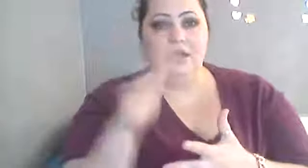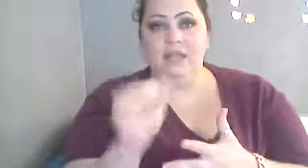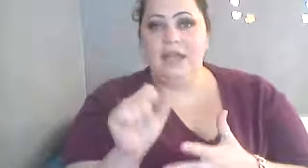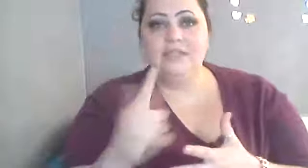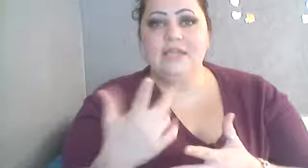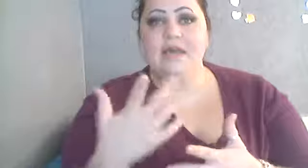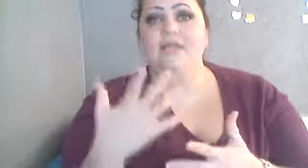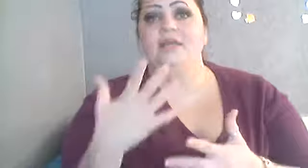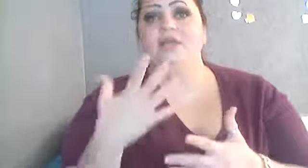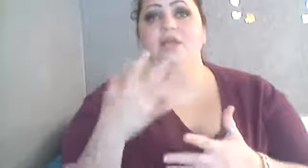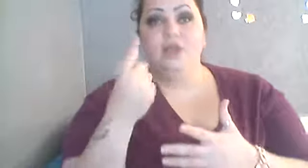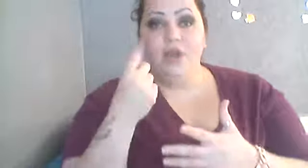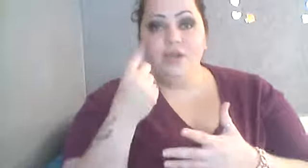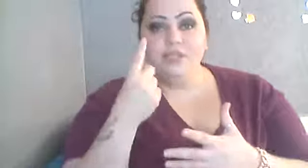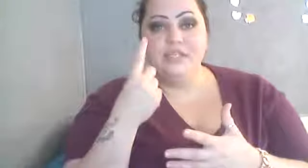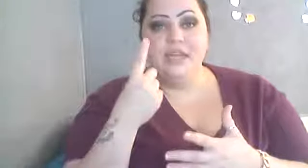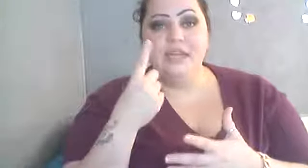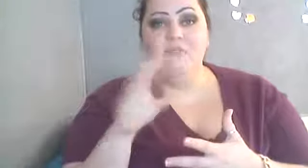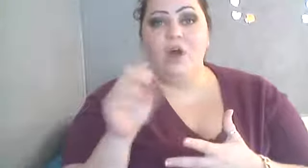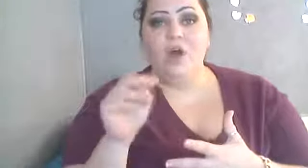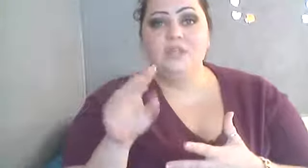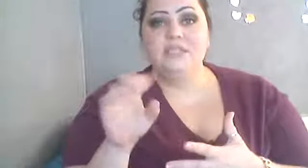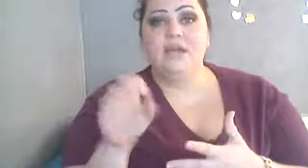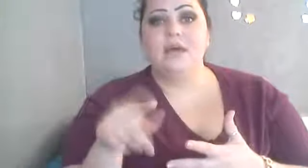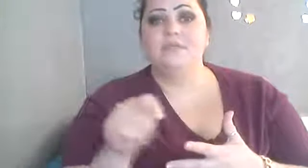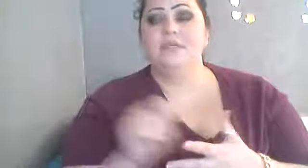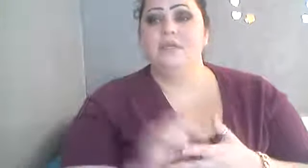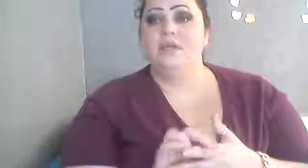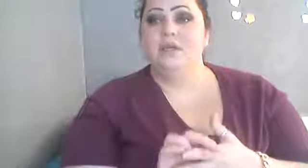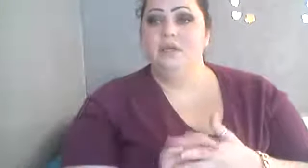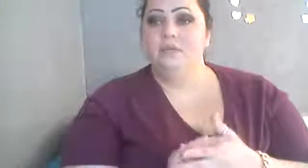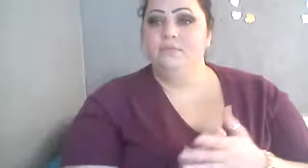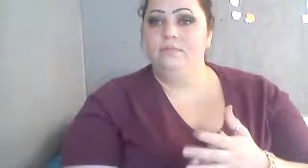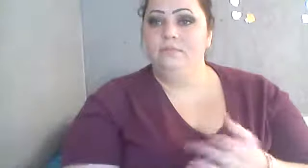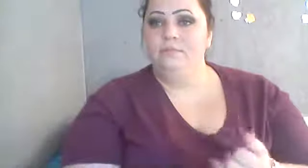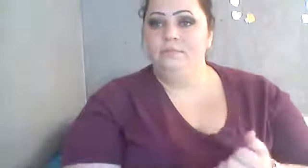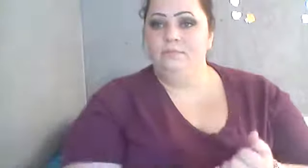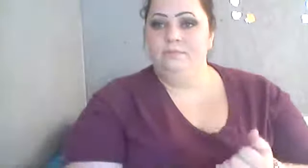in ASL and your understanding of concepts.